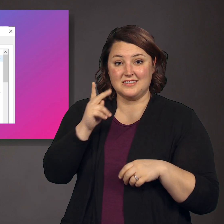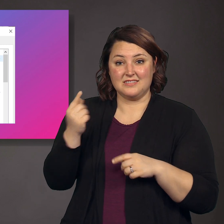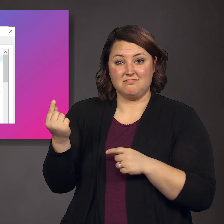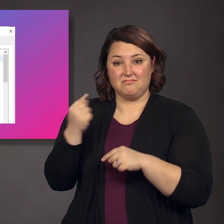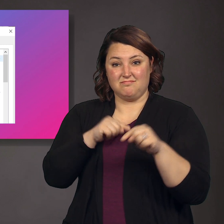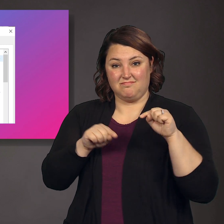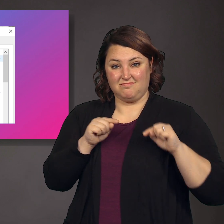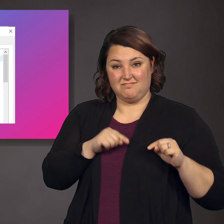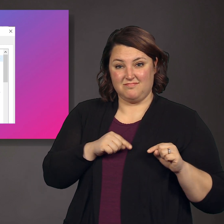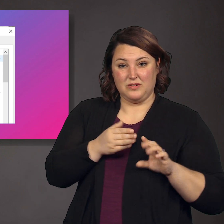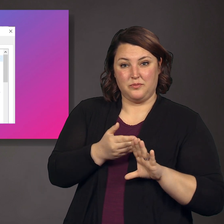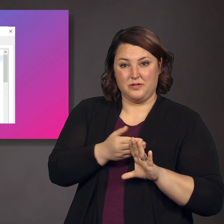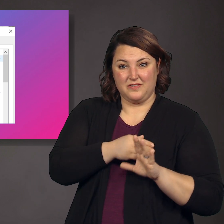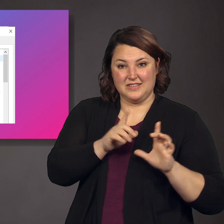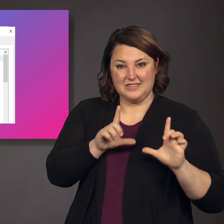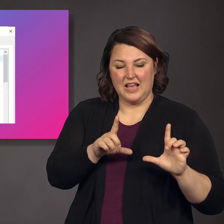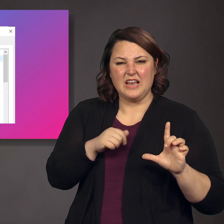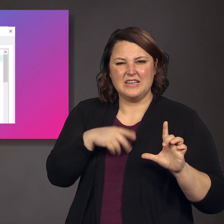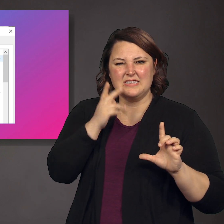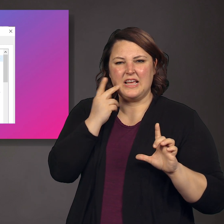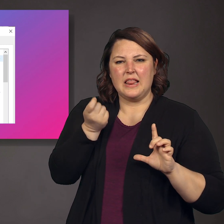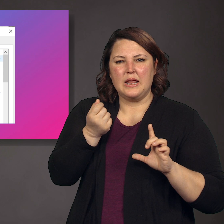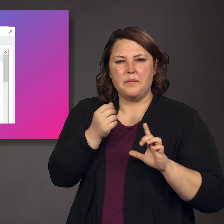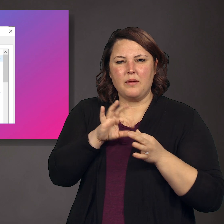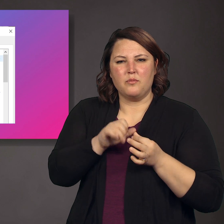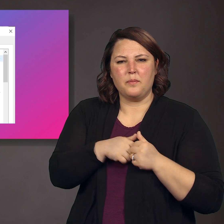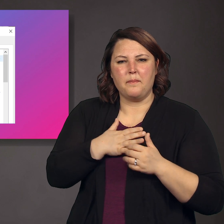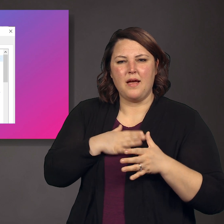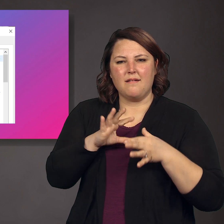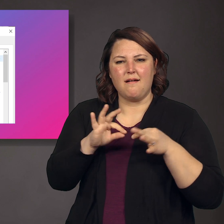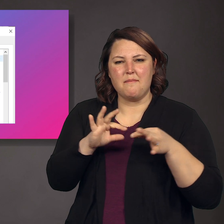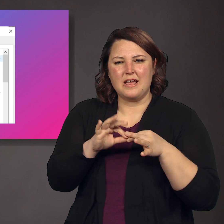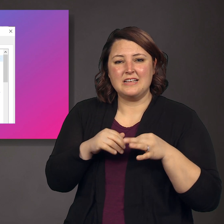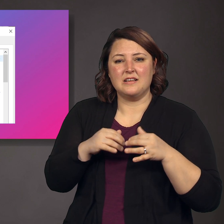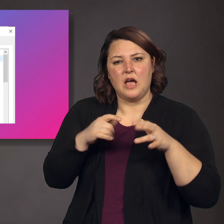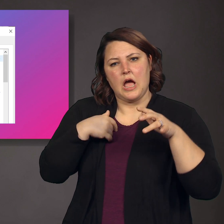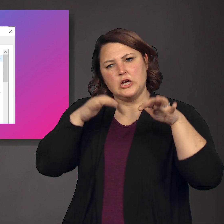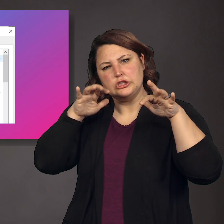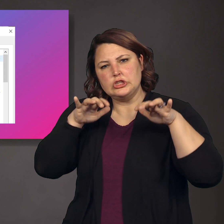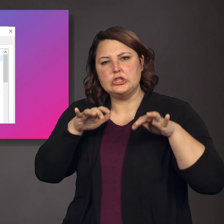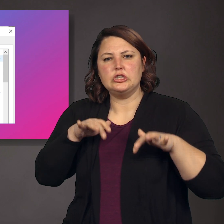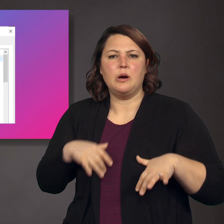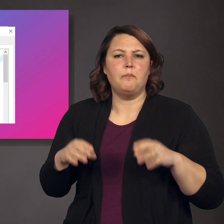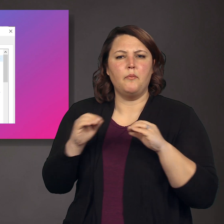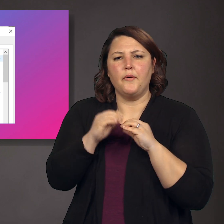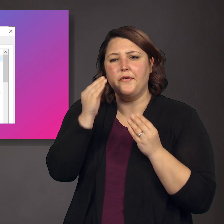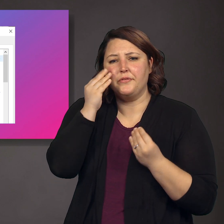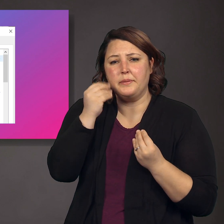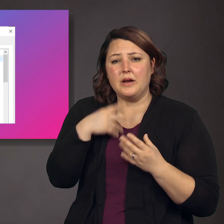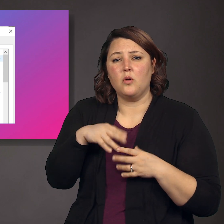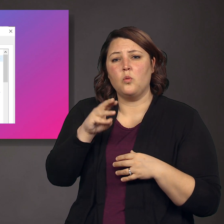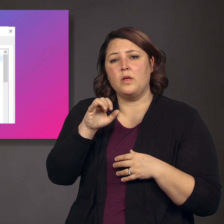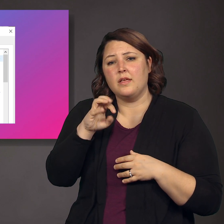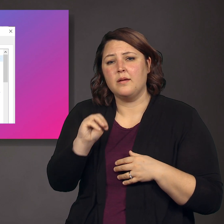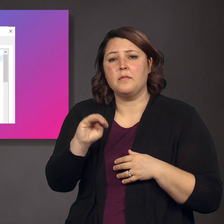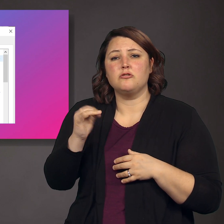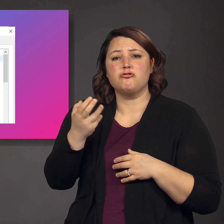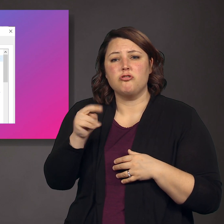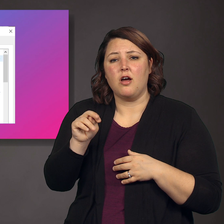saw a little bit about my comments, here I've managed to put in a whole lot more information William John Francis (brackets Frank